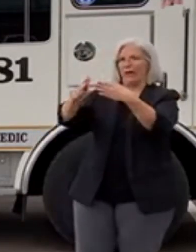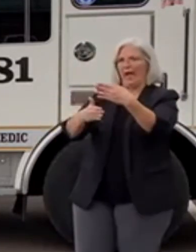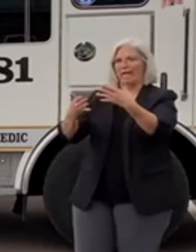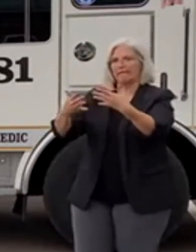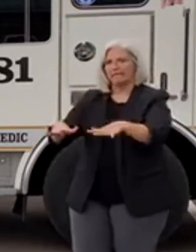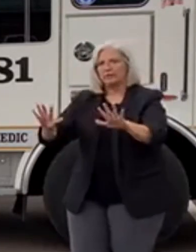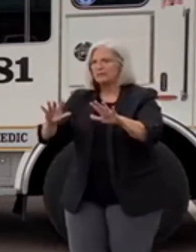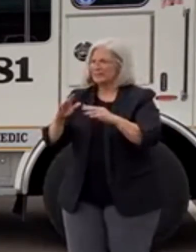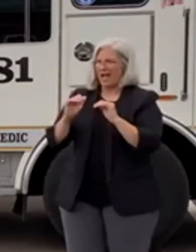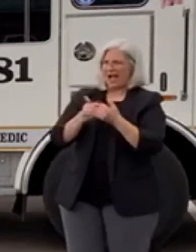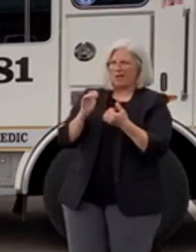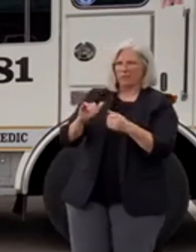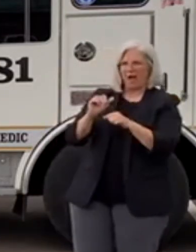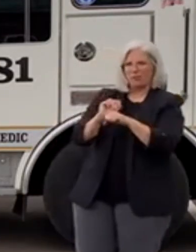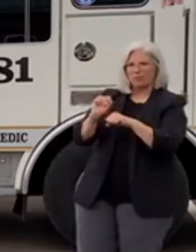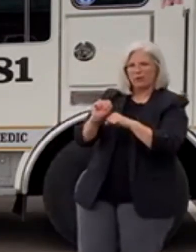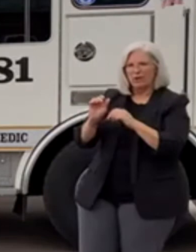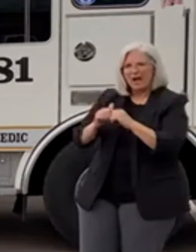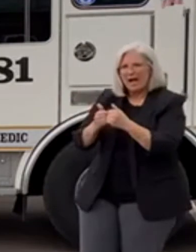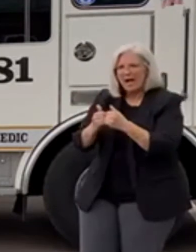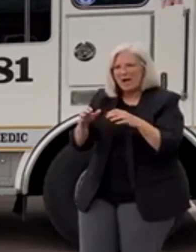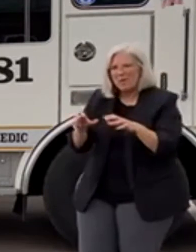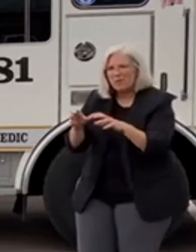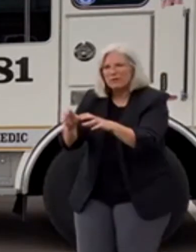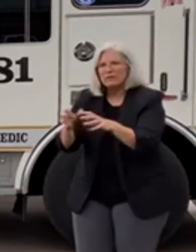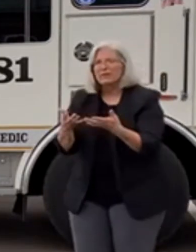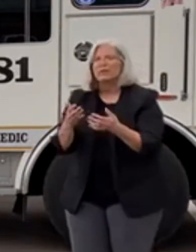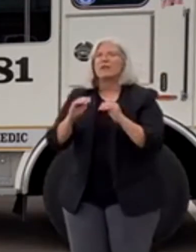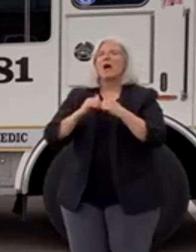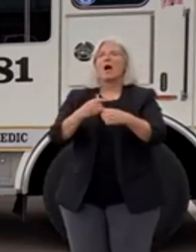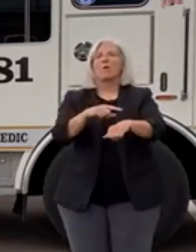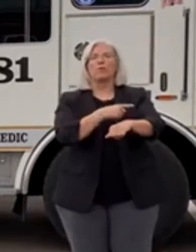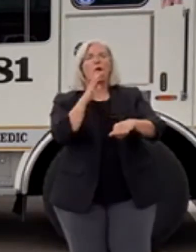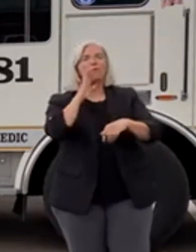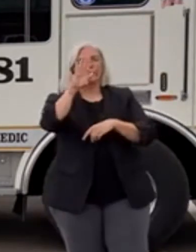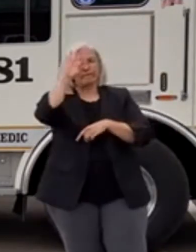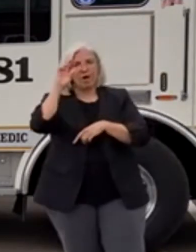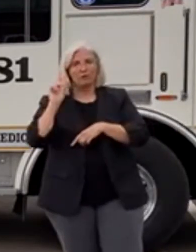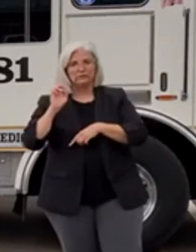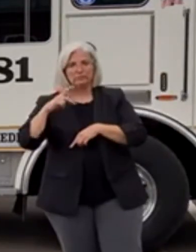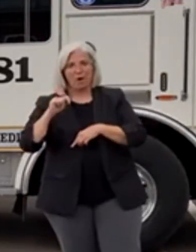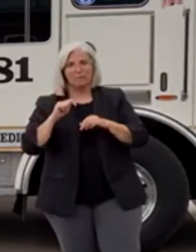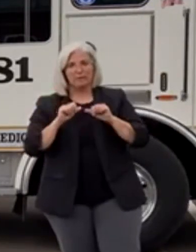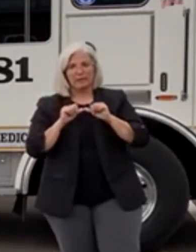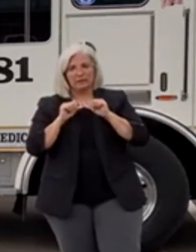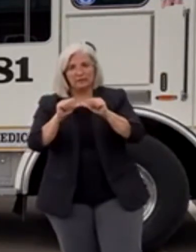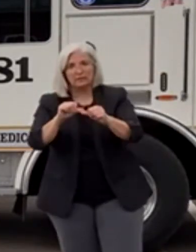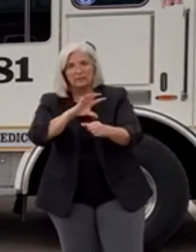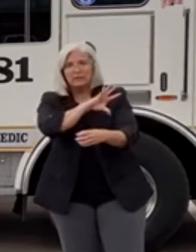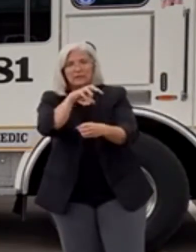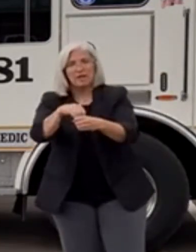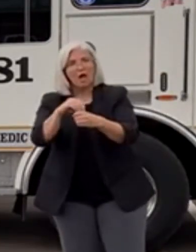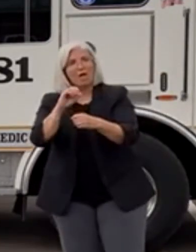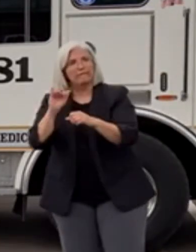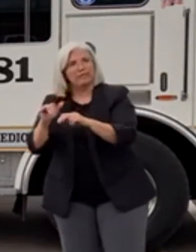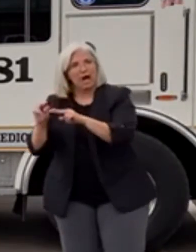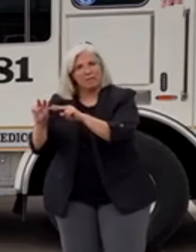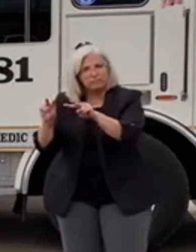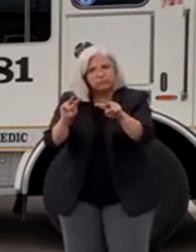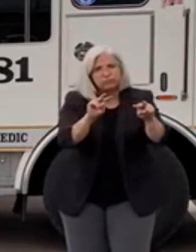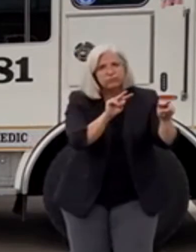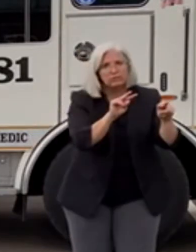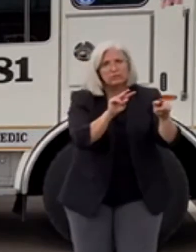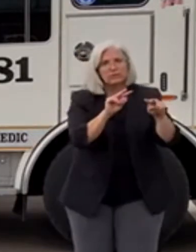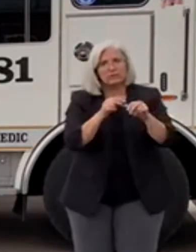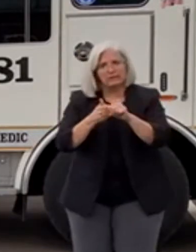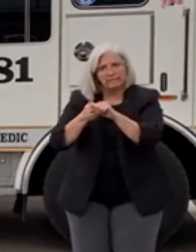Okay, so the question is, how long will the fire department be part of this enhanced enforcement effort? Because earlier was mentioned some